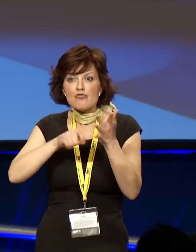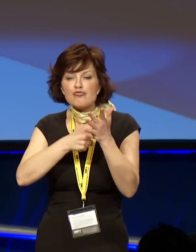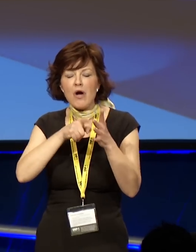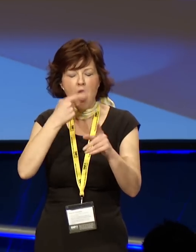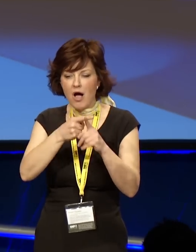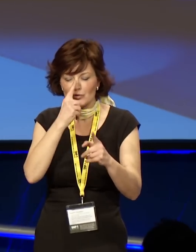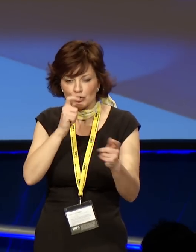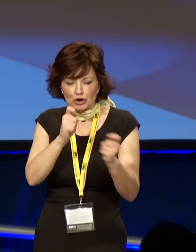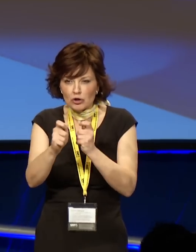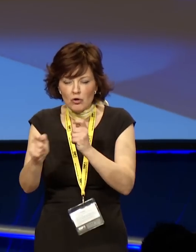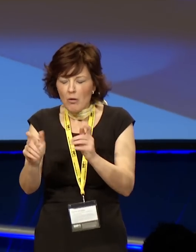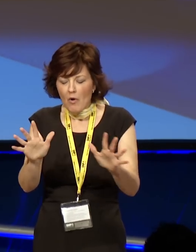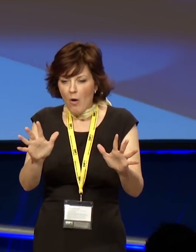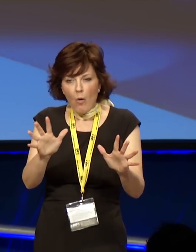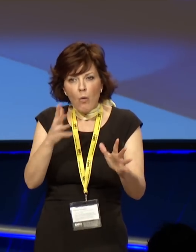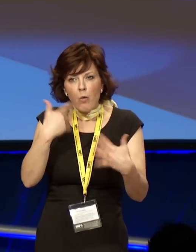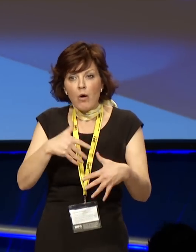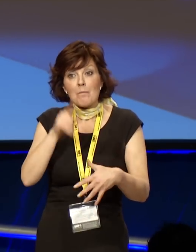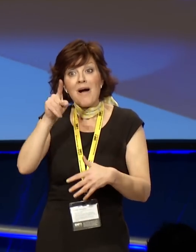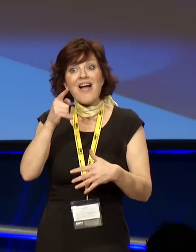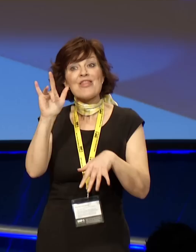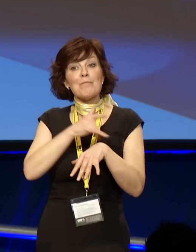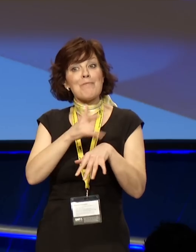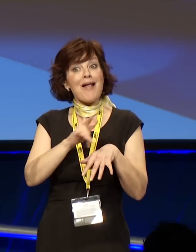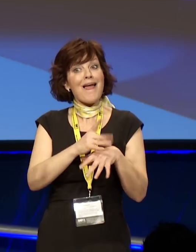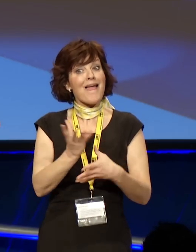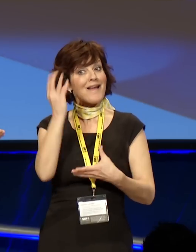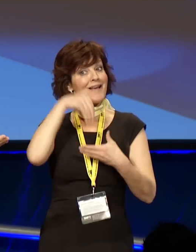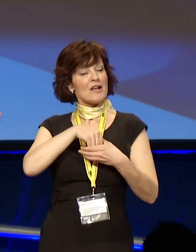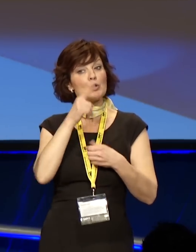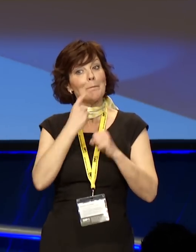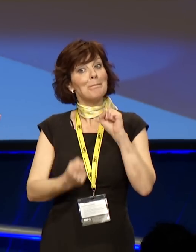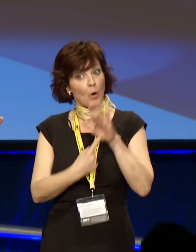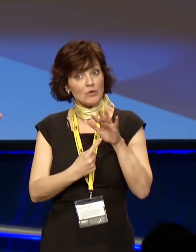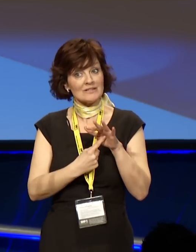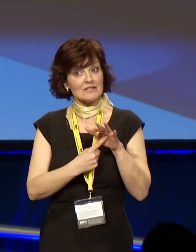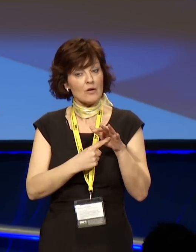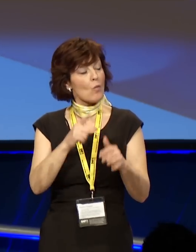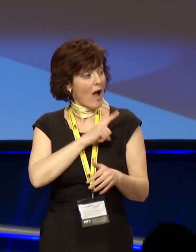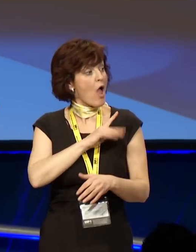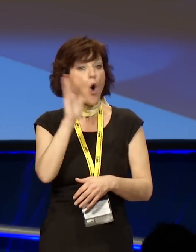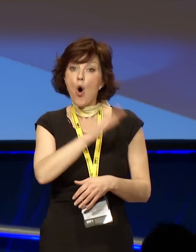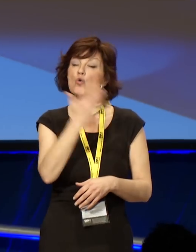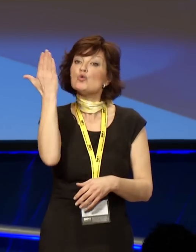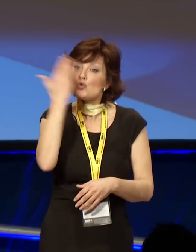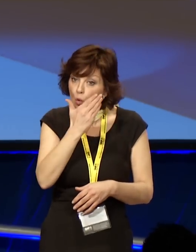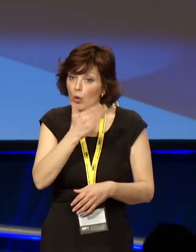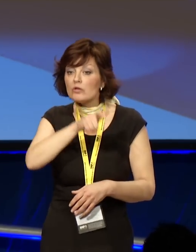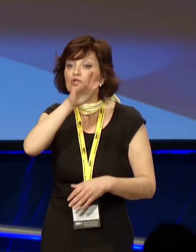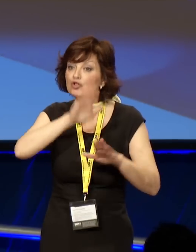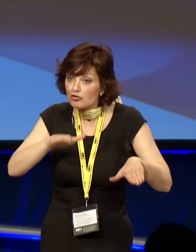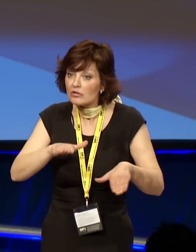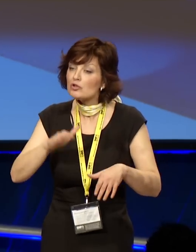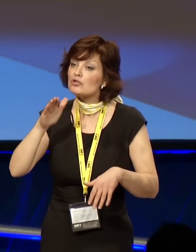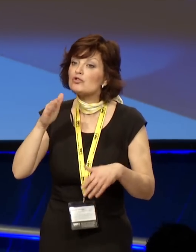play encapsulates, and this is why it's so important, that in my estimation, every school pupil in Scotland should have the